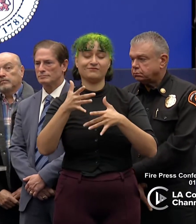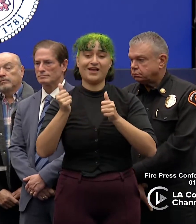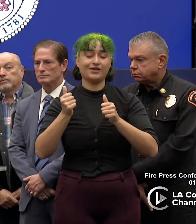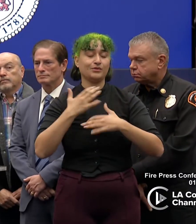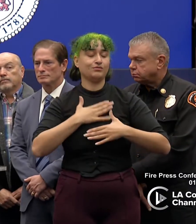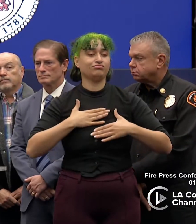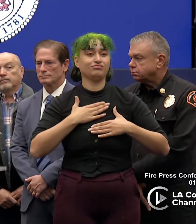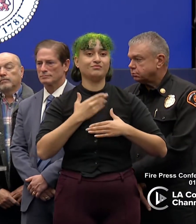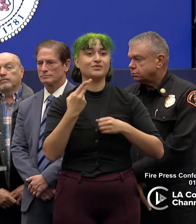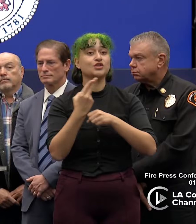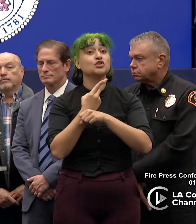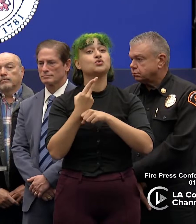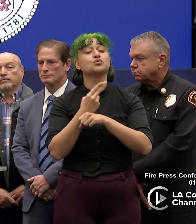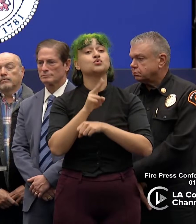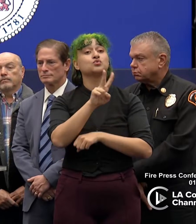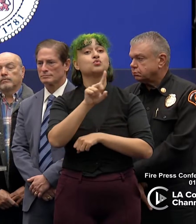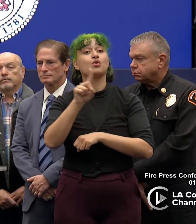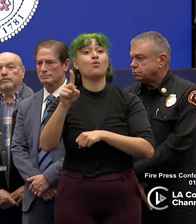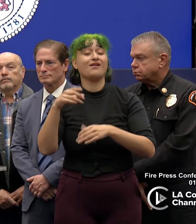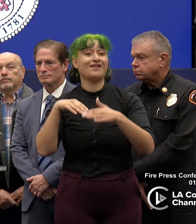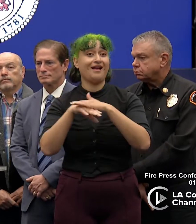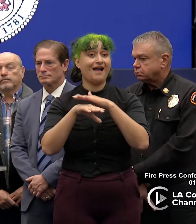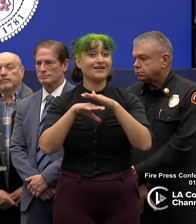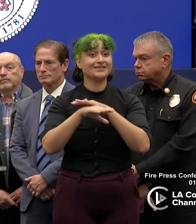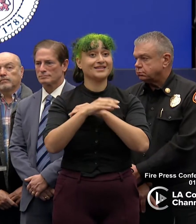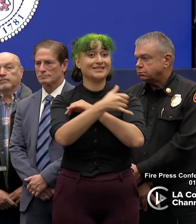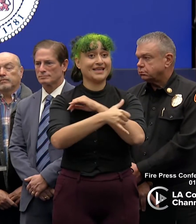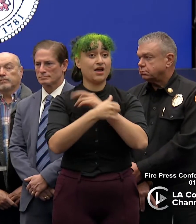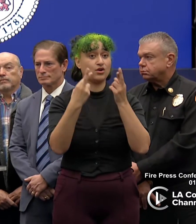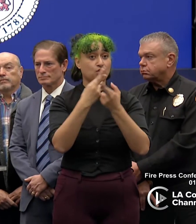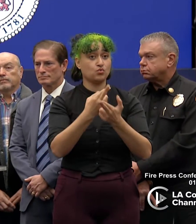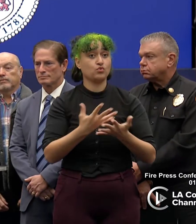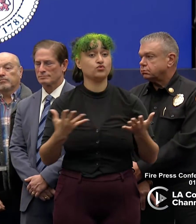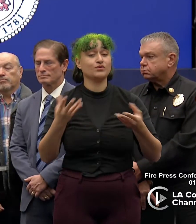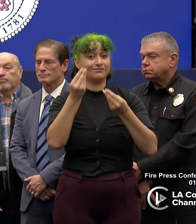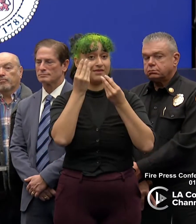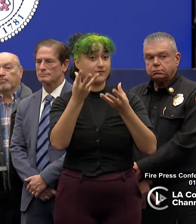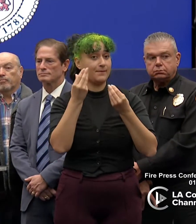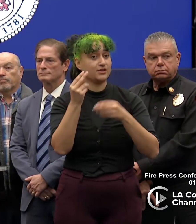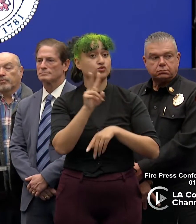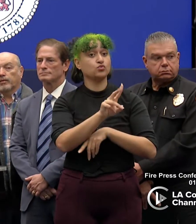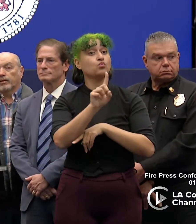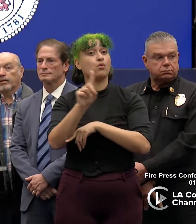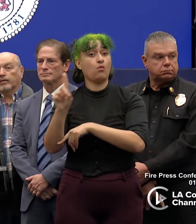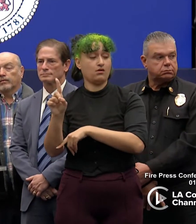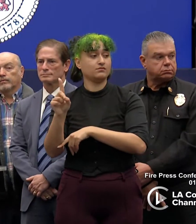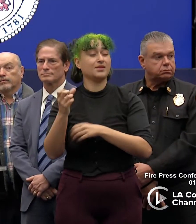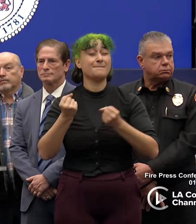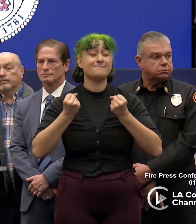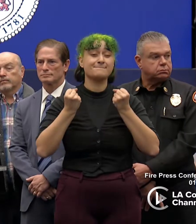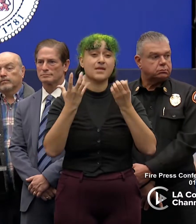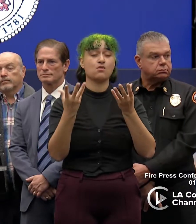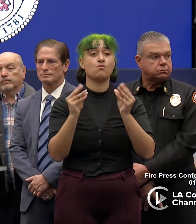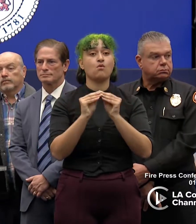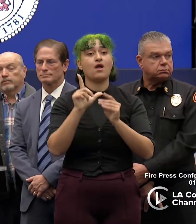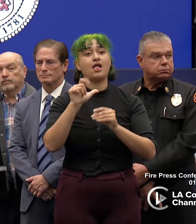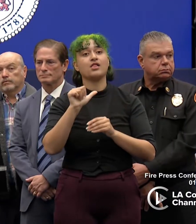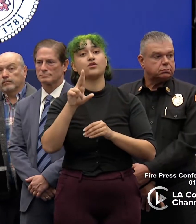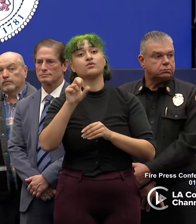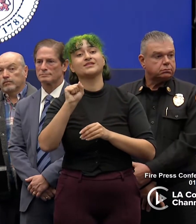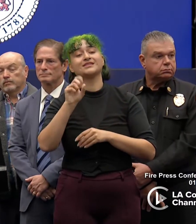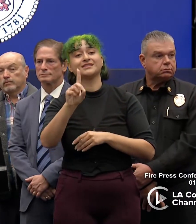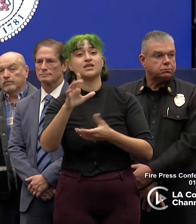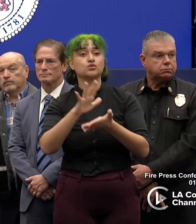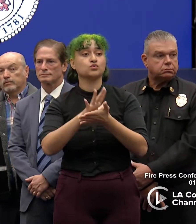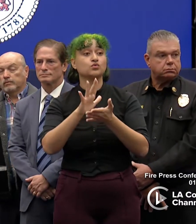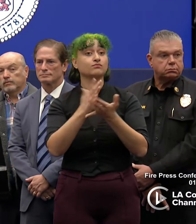Please use 211 to access county resources and information. Several more LAUSD